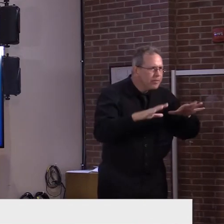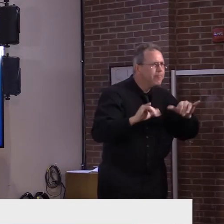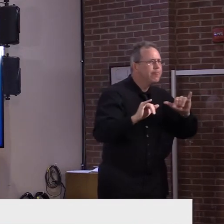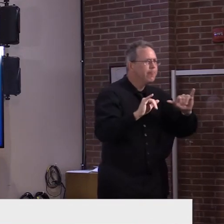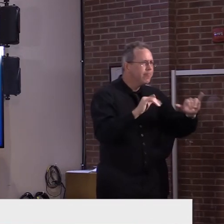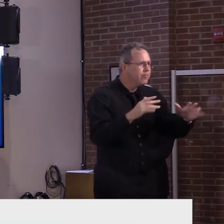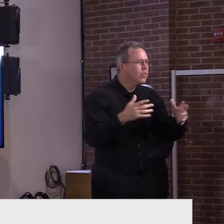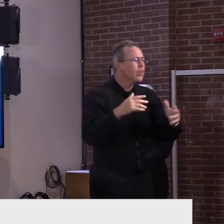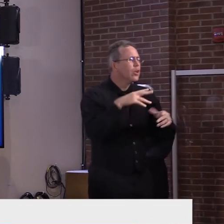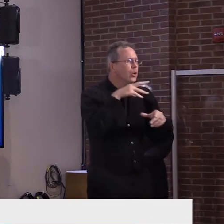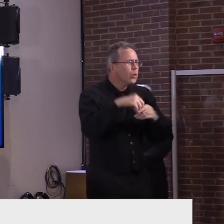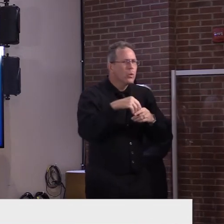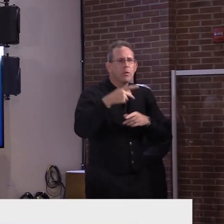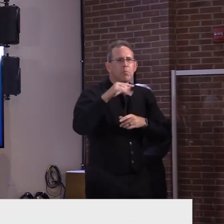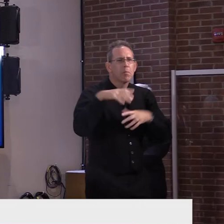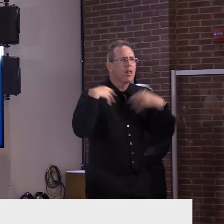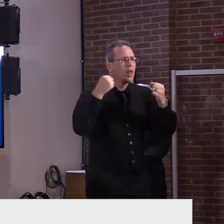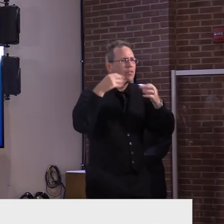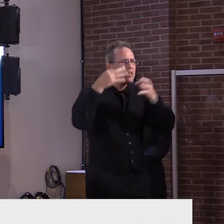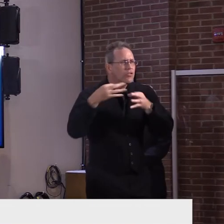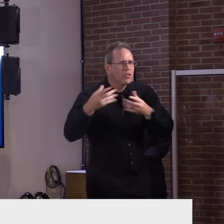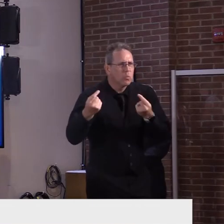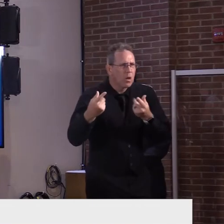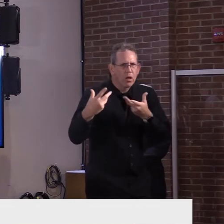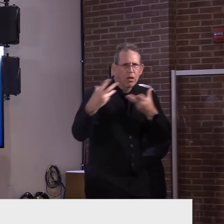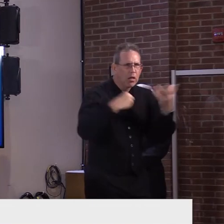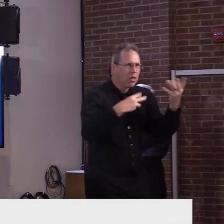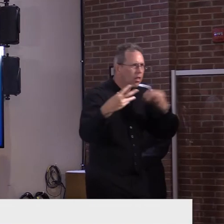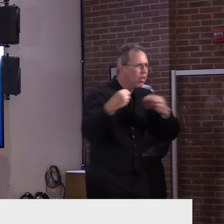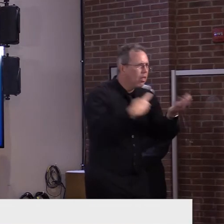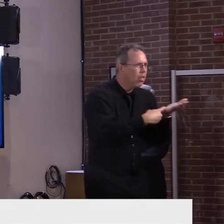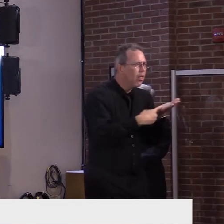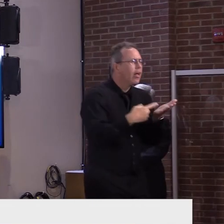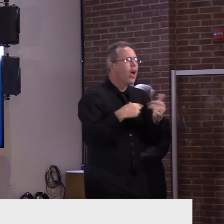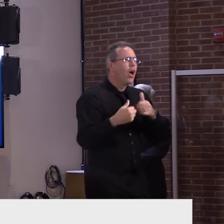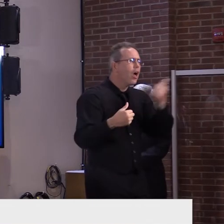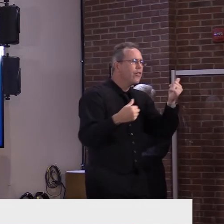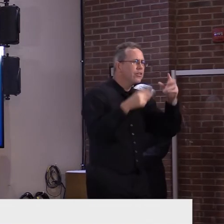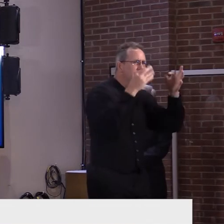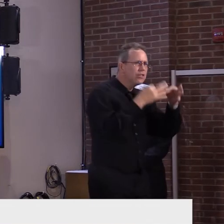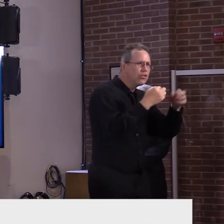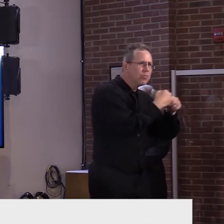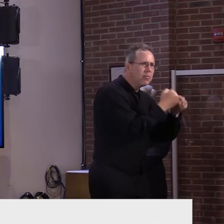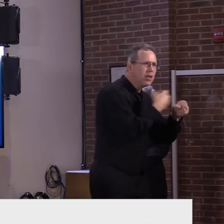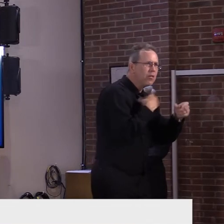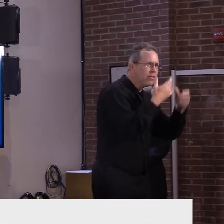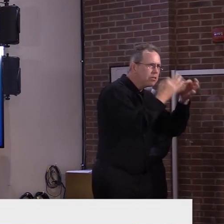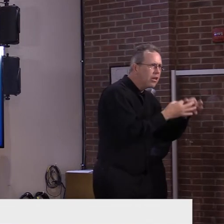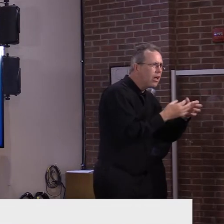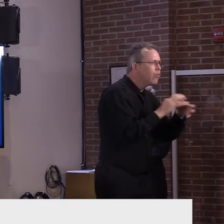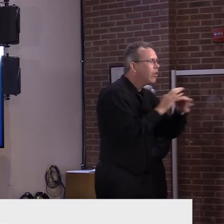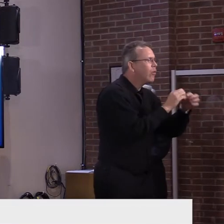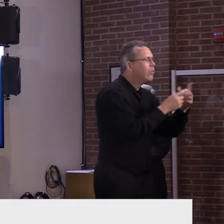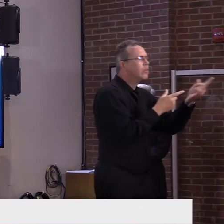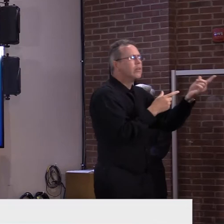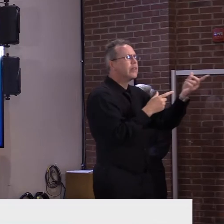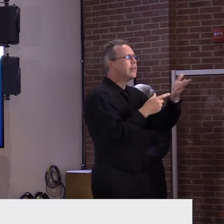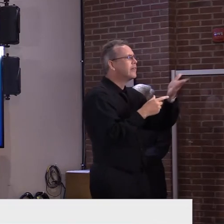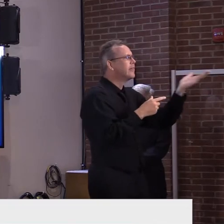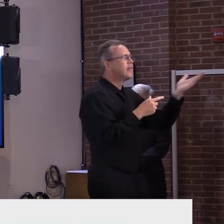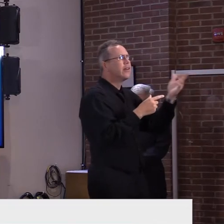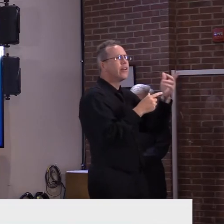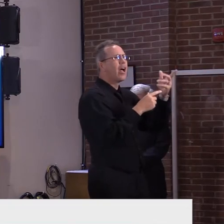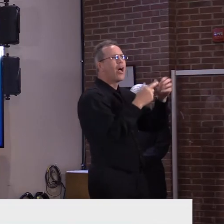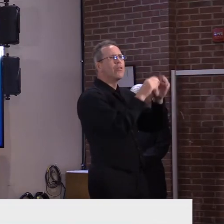but there are many other decisions across all sectors of state government that that are influenced by a whole host of factors, whether